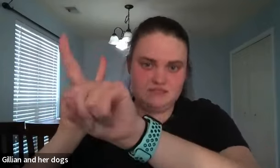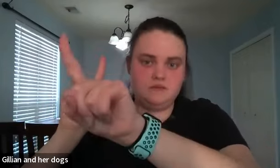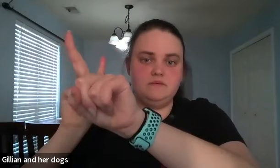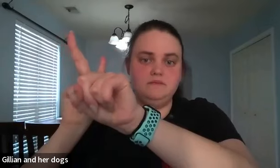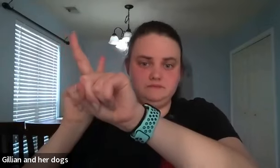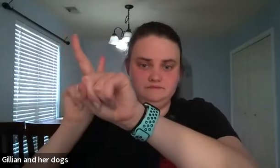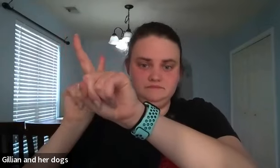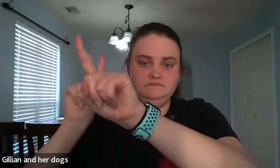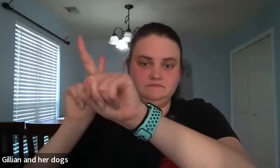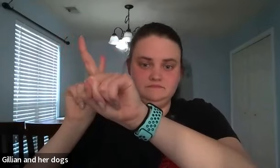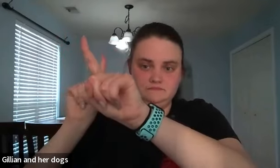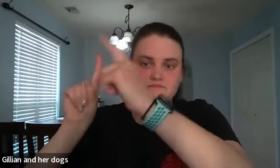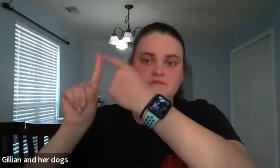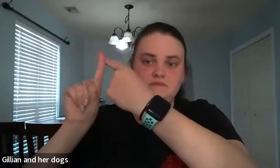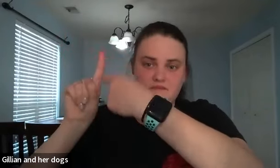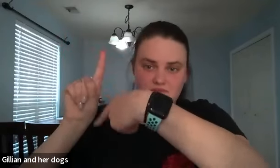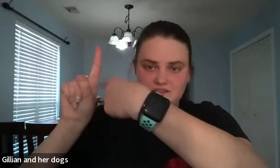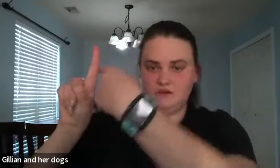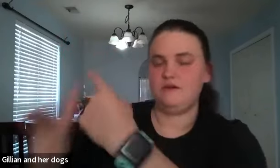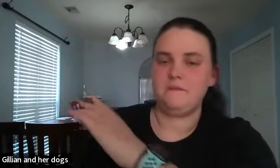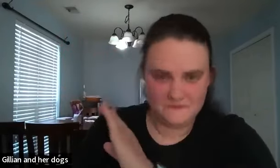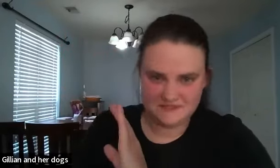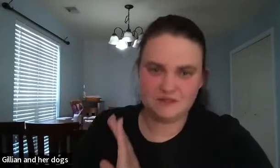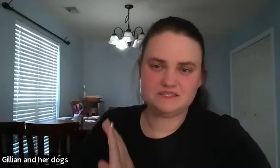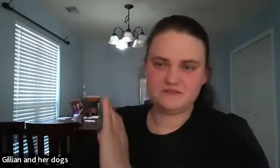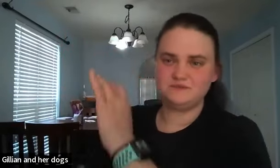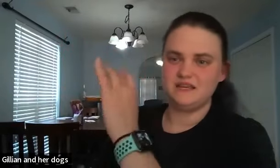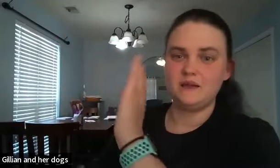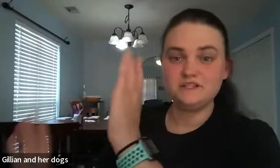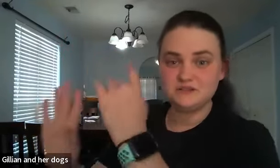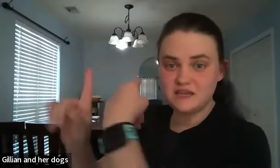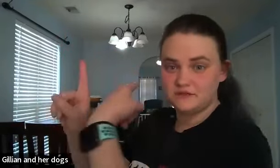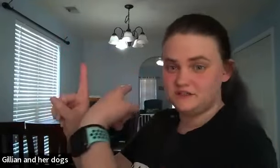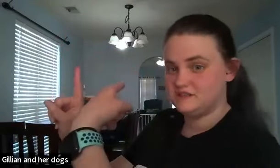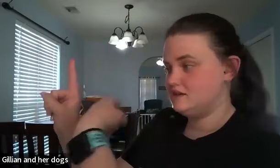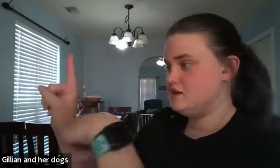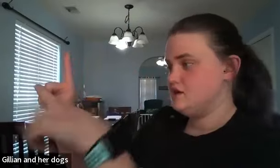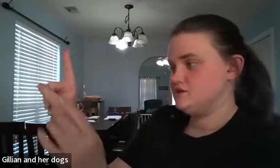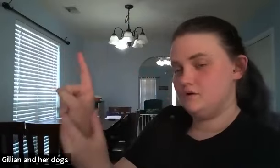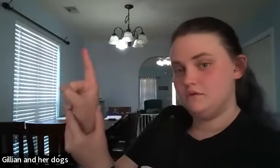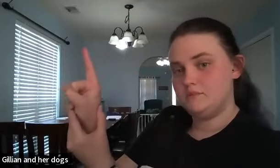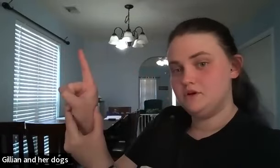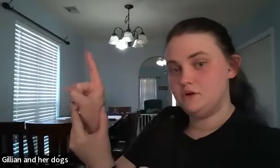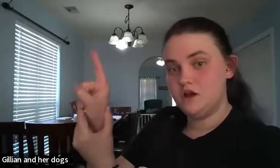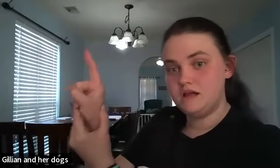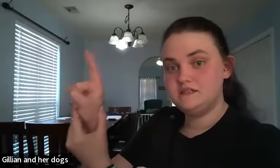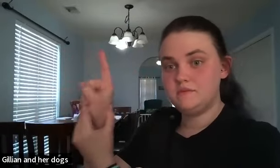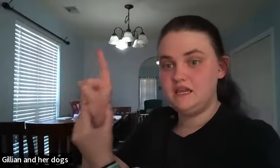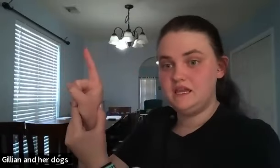next month. Mm-hmm. So, okay. So let me slow this one down. I'm going to turn sideways so you can see. So remember your non-dominant hand